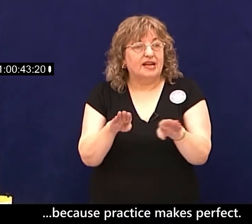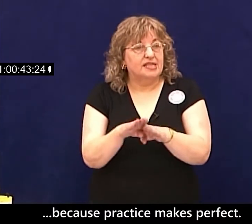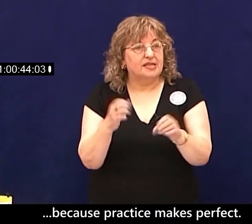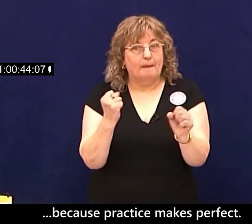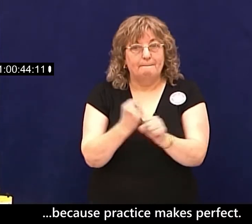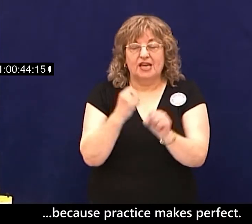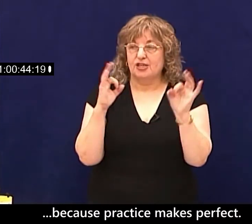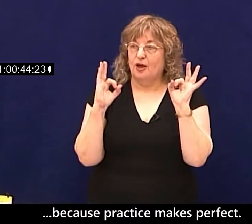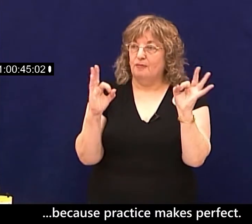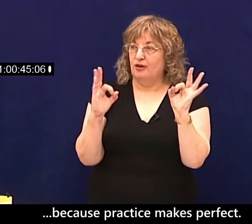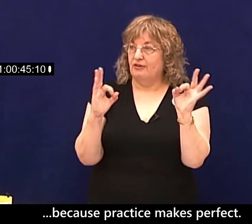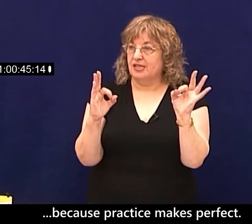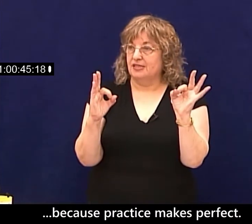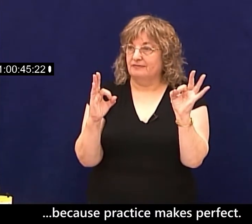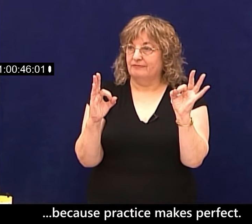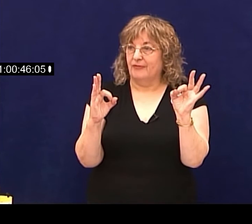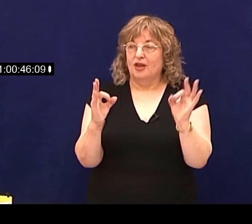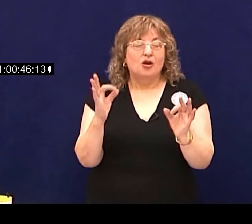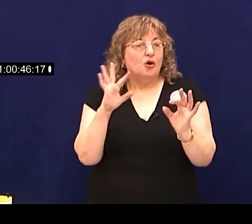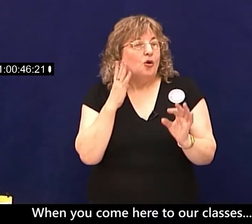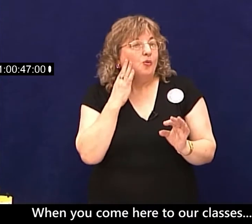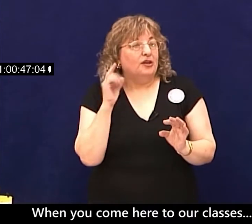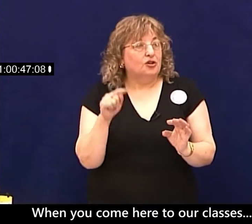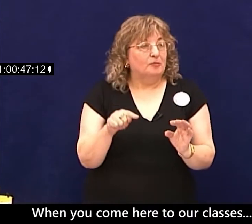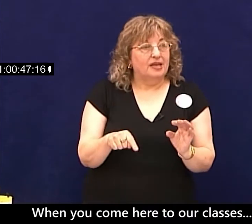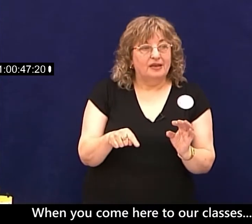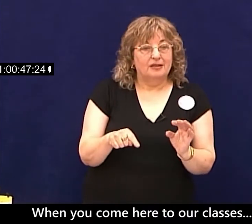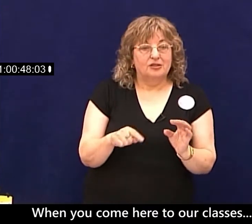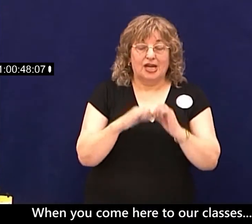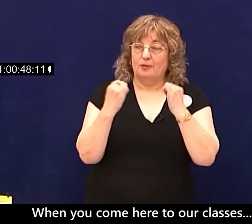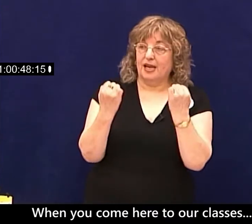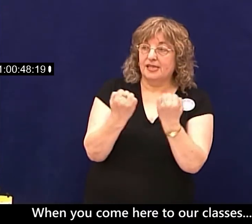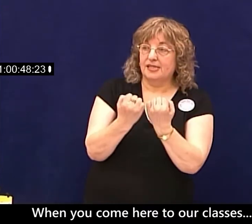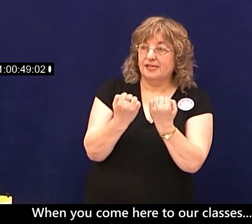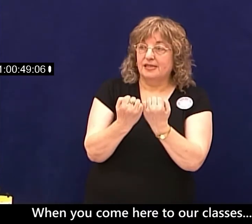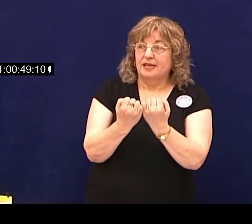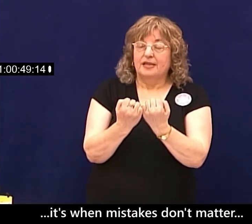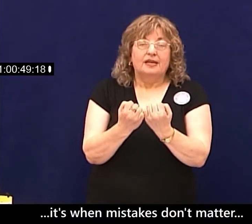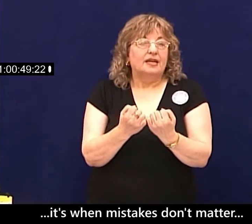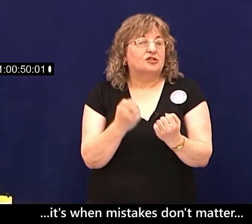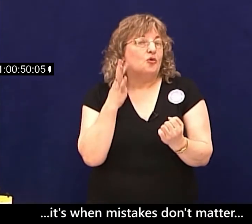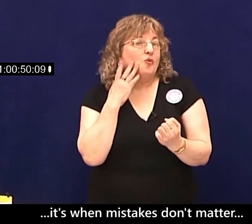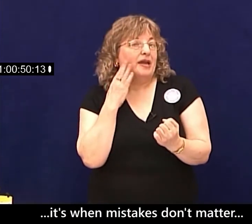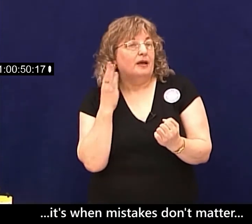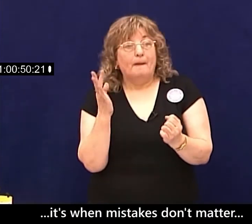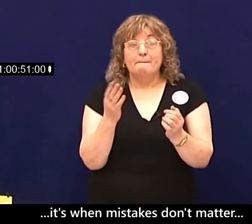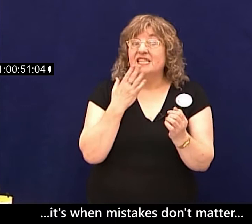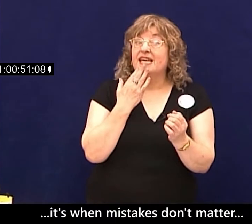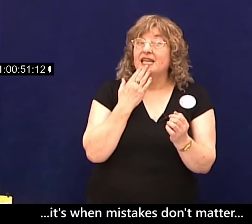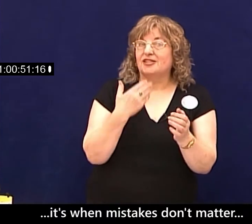practice makes perfect. When you come here to our classes, it's when mistakes